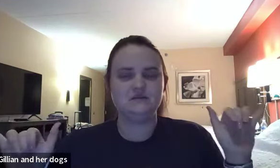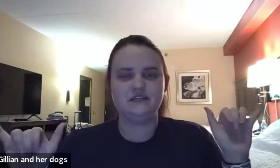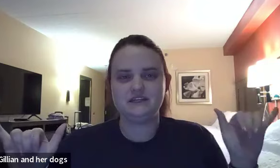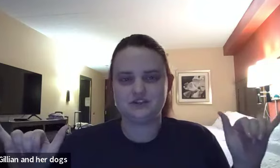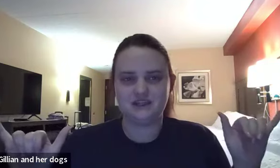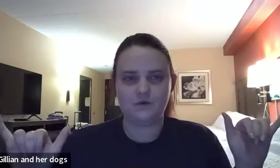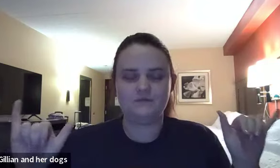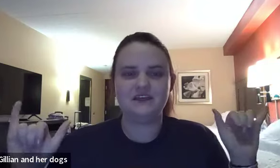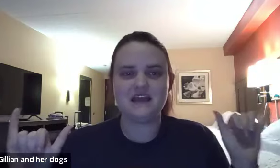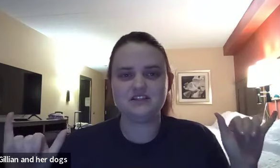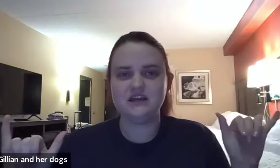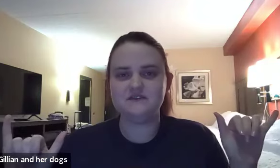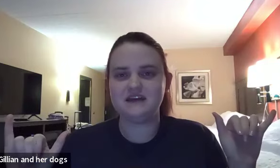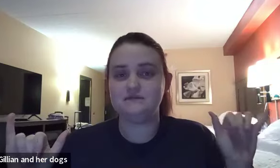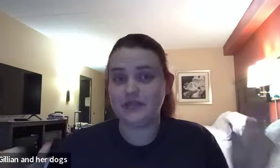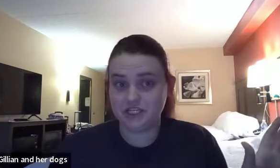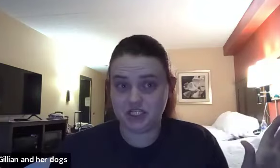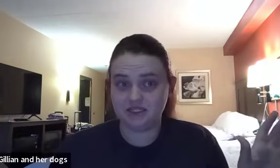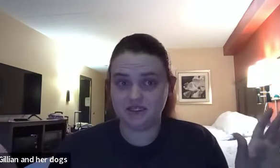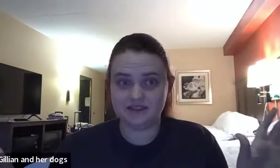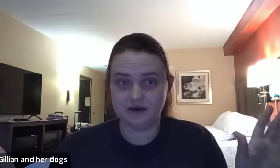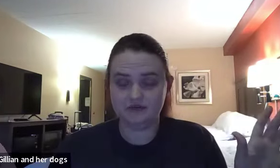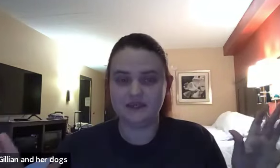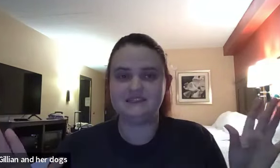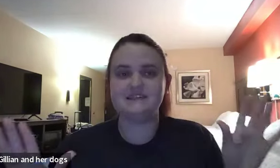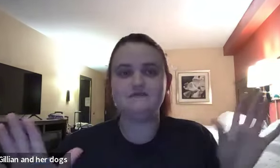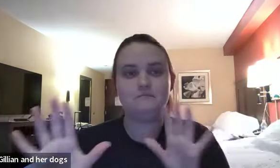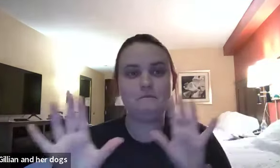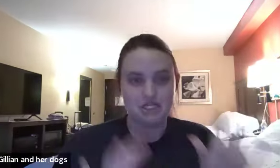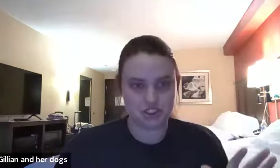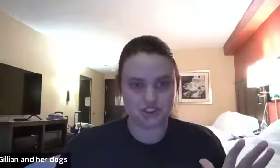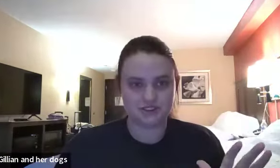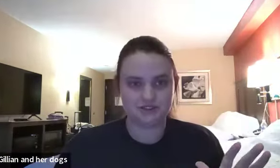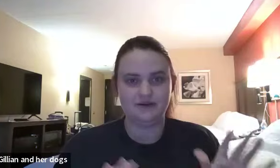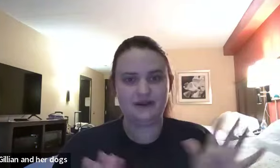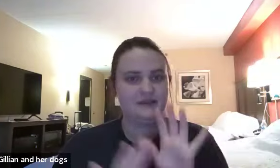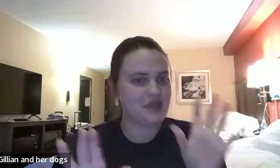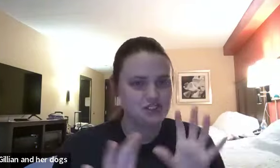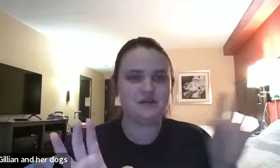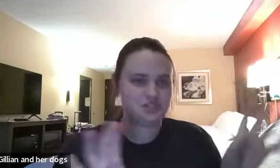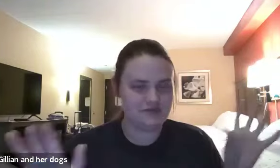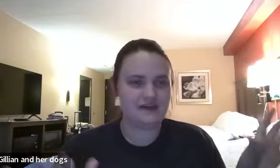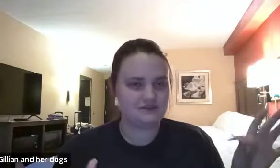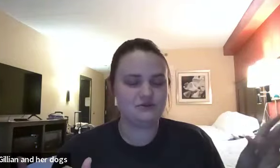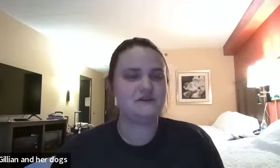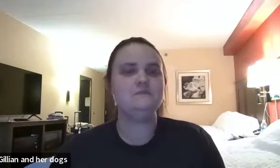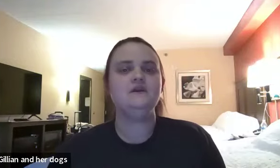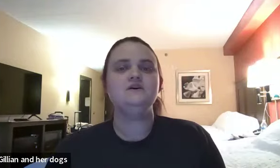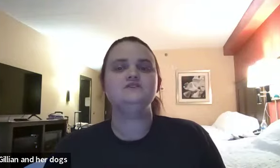be an interesting one. It's actually not the sign for engine itself. It's the sign for measure. Okay, like measure, measurement, that sort of thing.